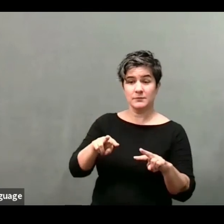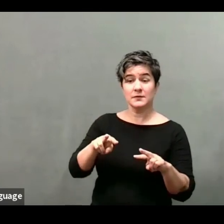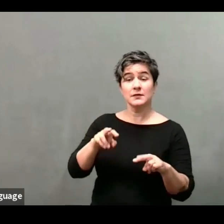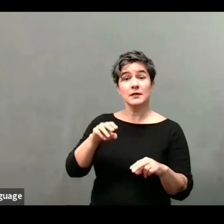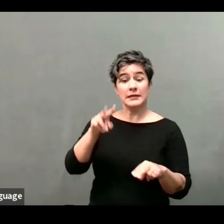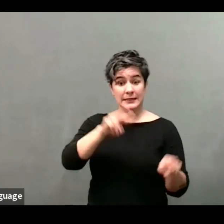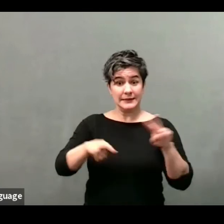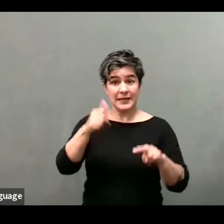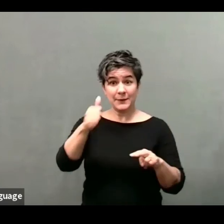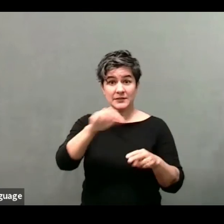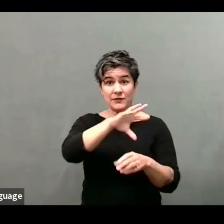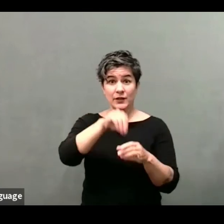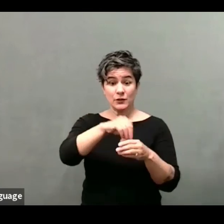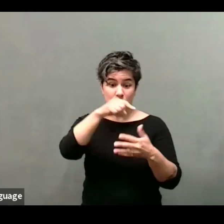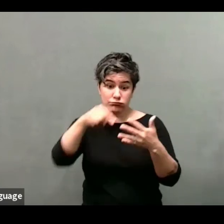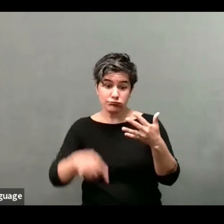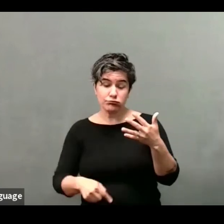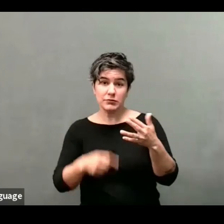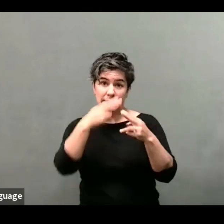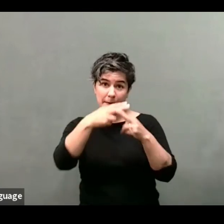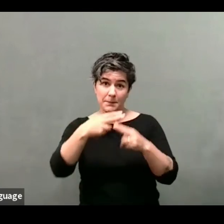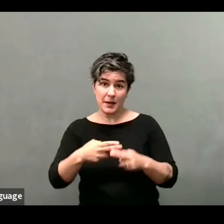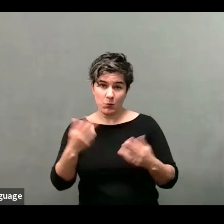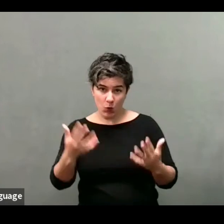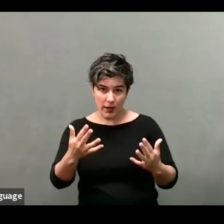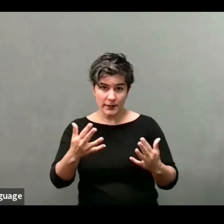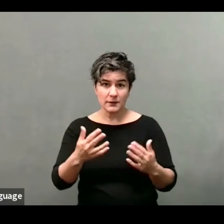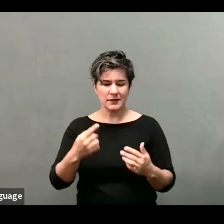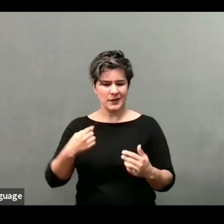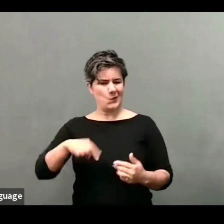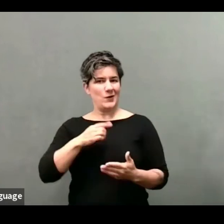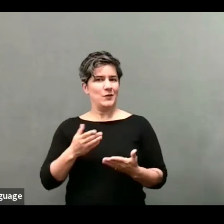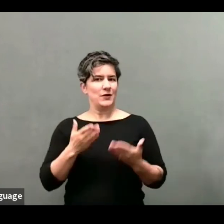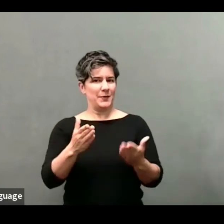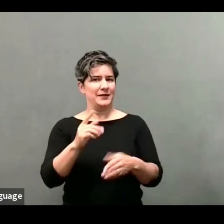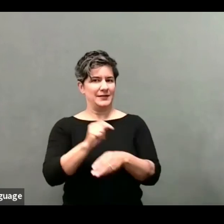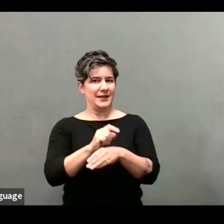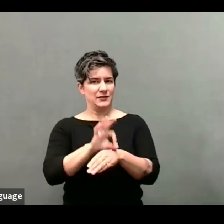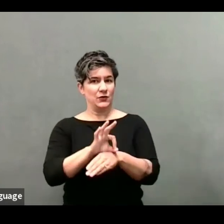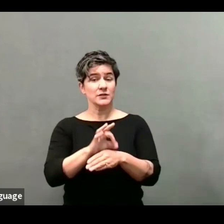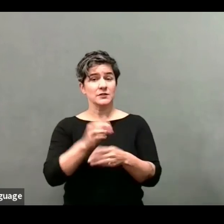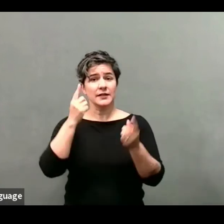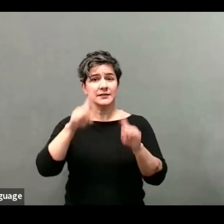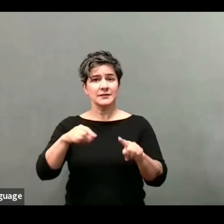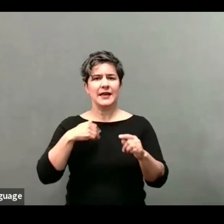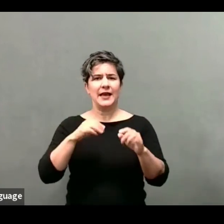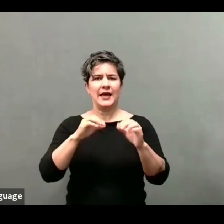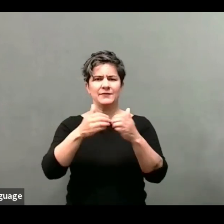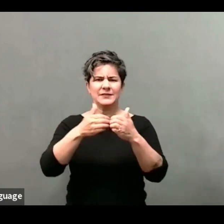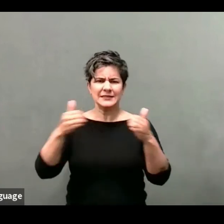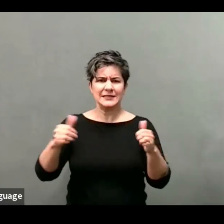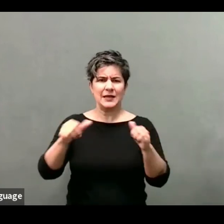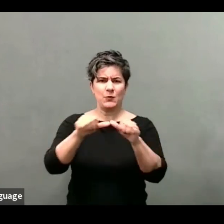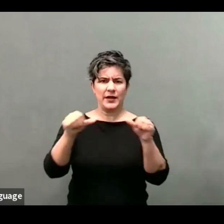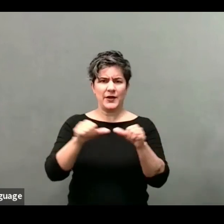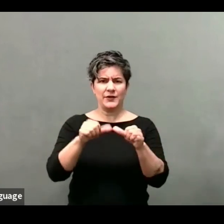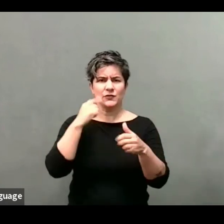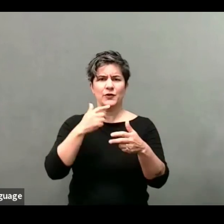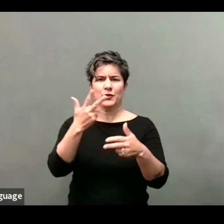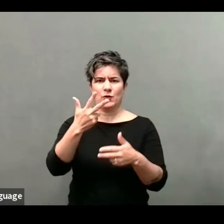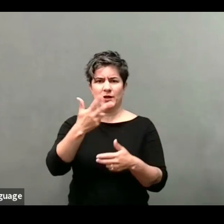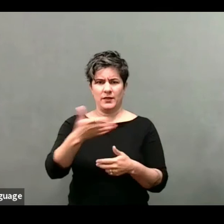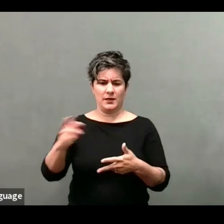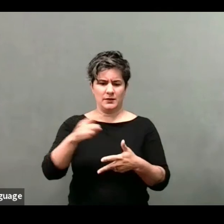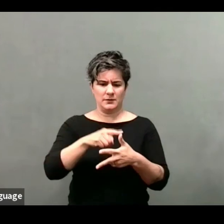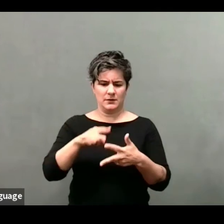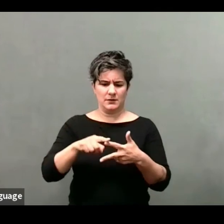entailing. And what we recommend at the task force is that consents have separate areas for at least these three separate